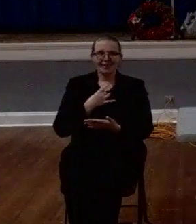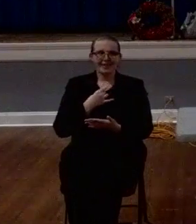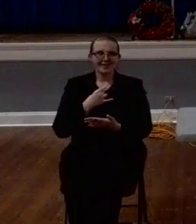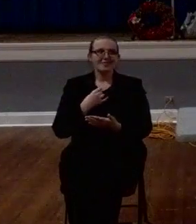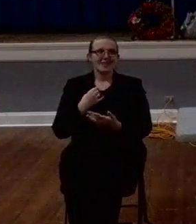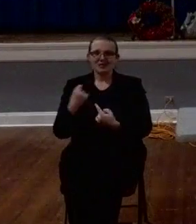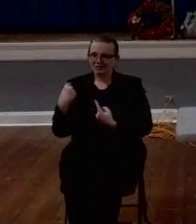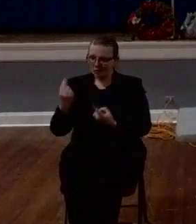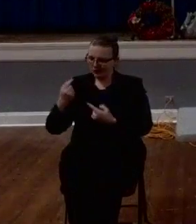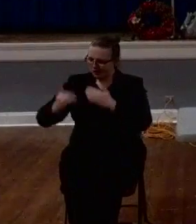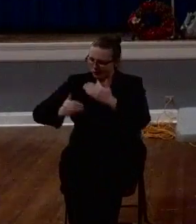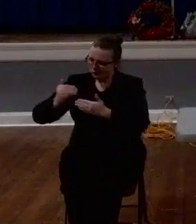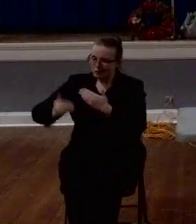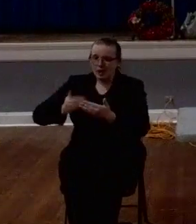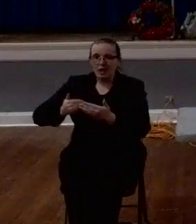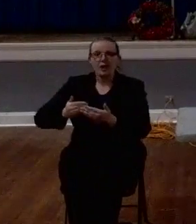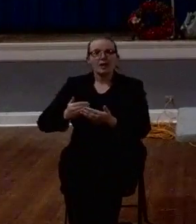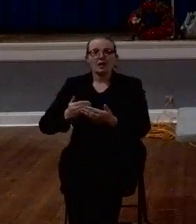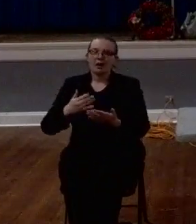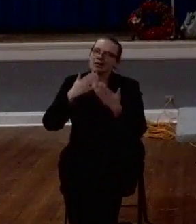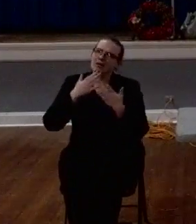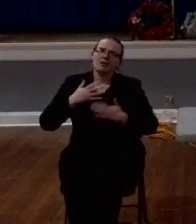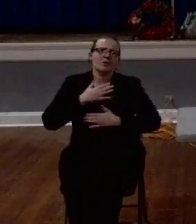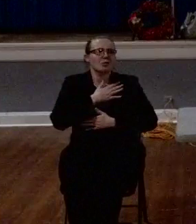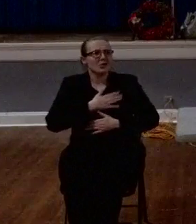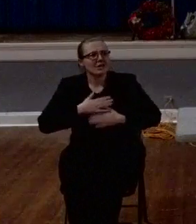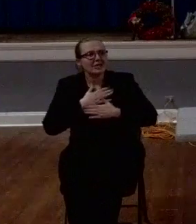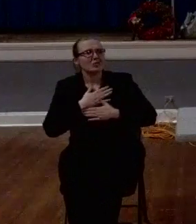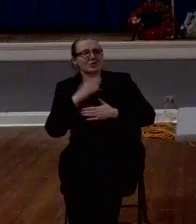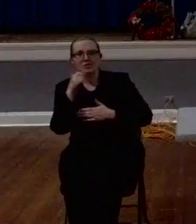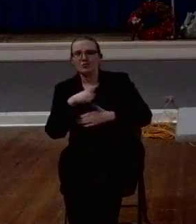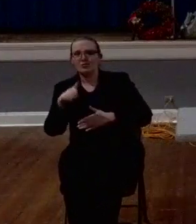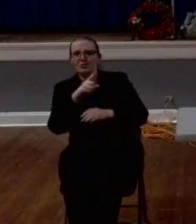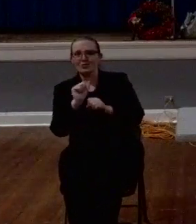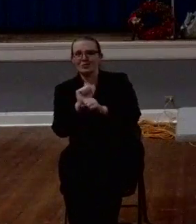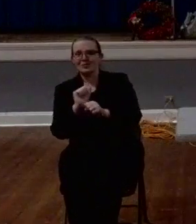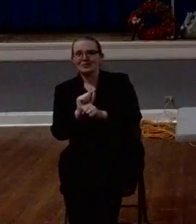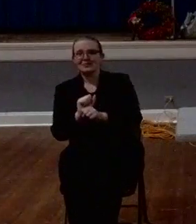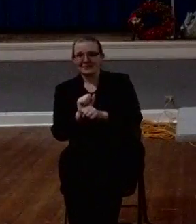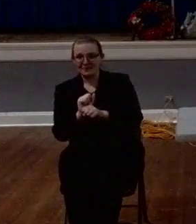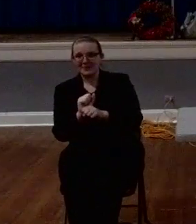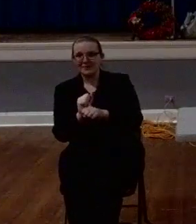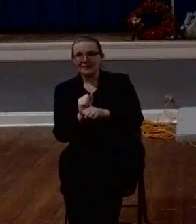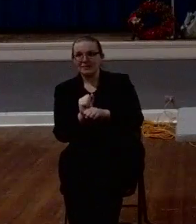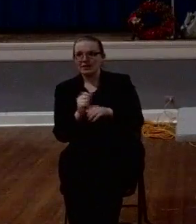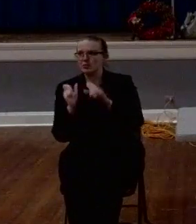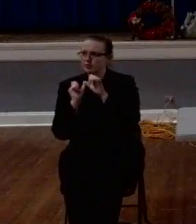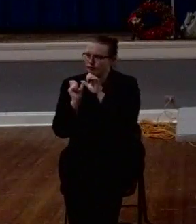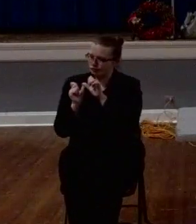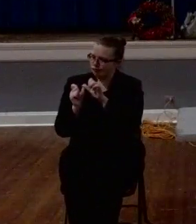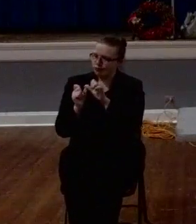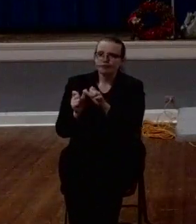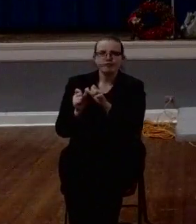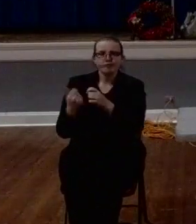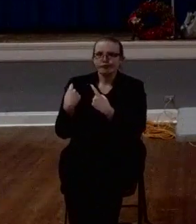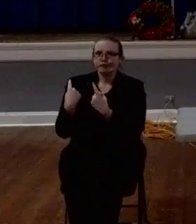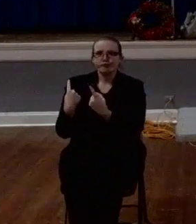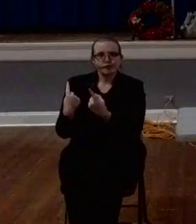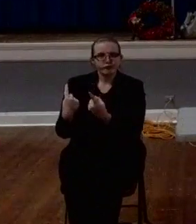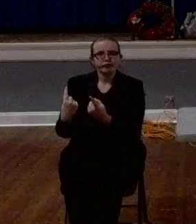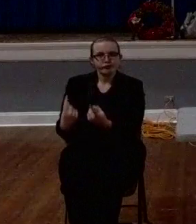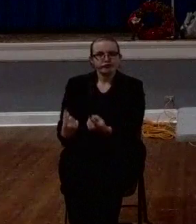process, and I really thank and appreciate your efforts, it's been consistent. And of